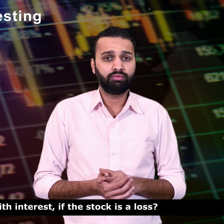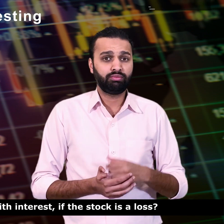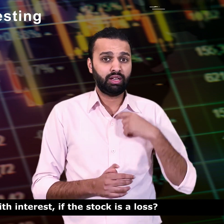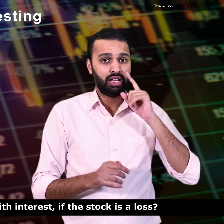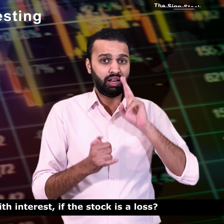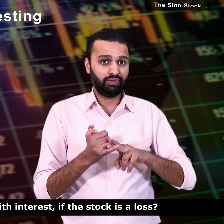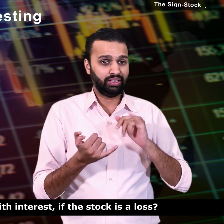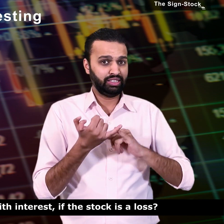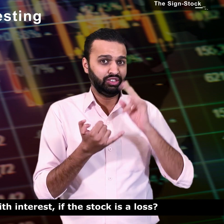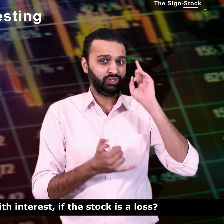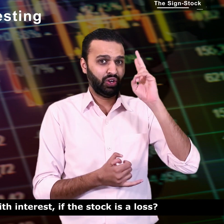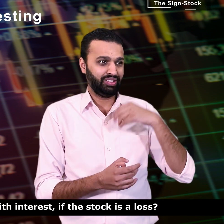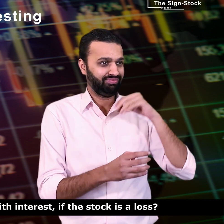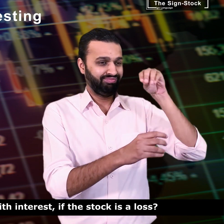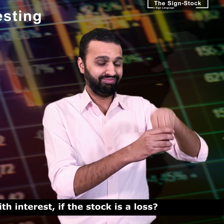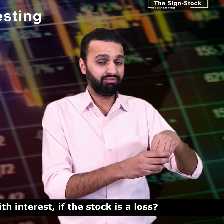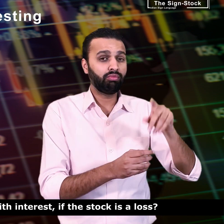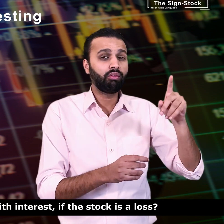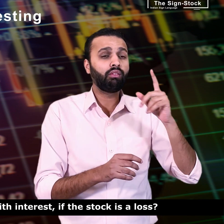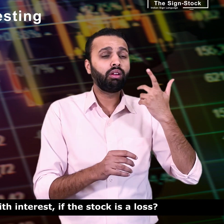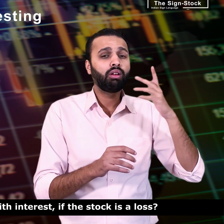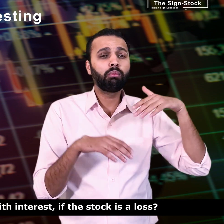How will you repay the loan with interest if the stock is a loss?